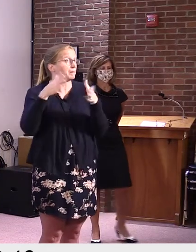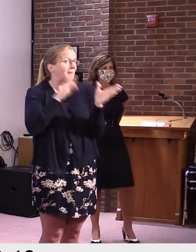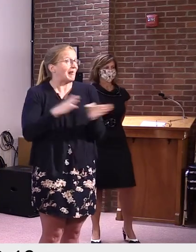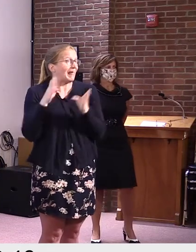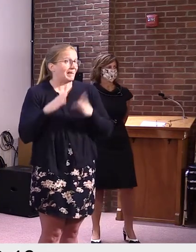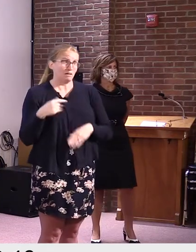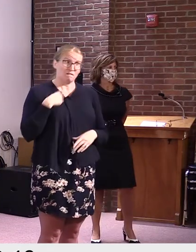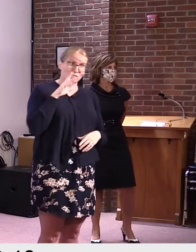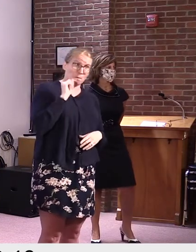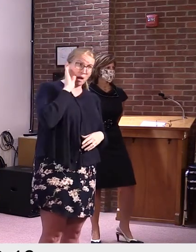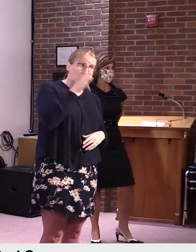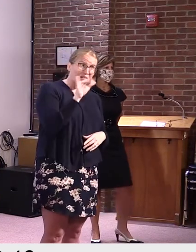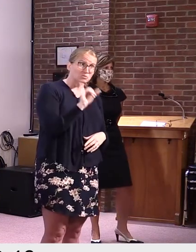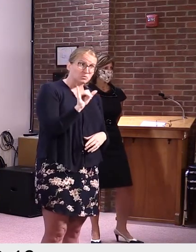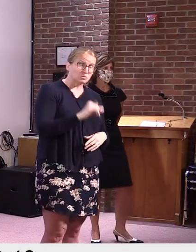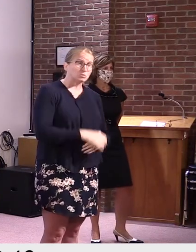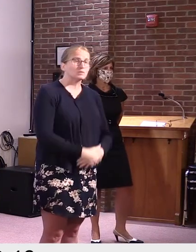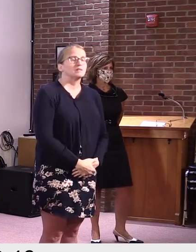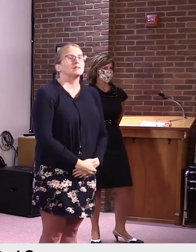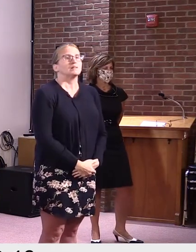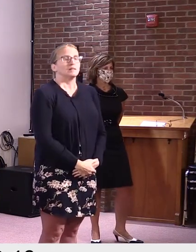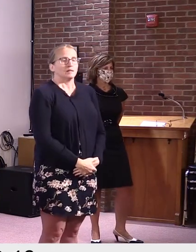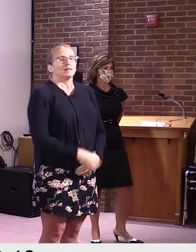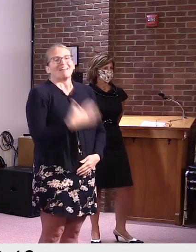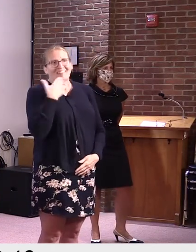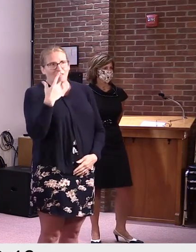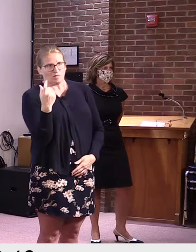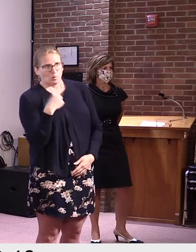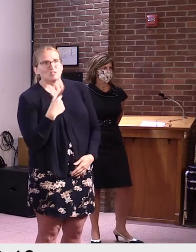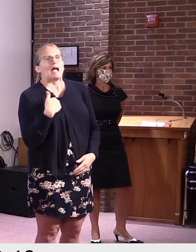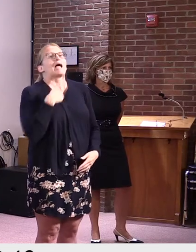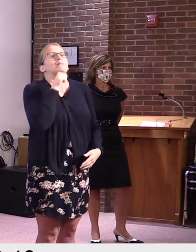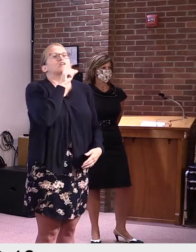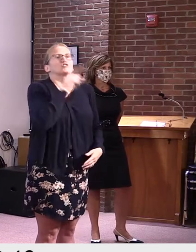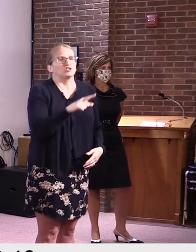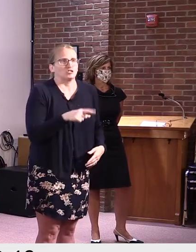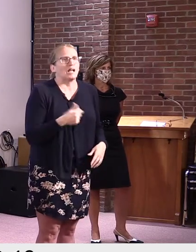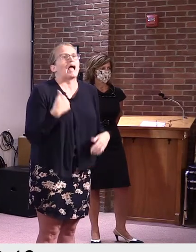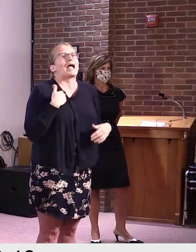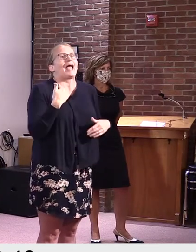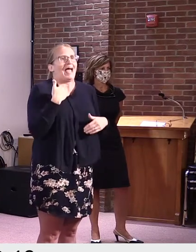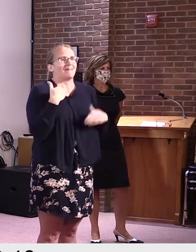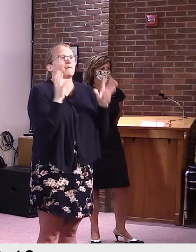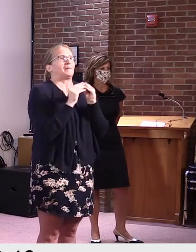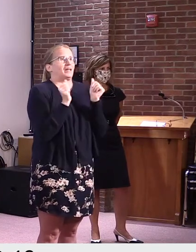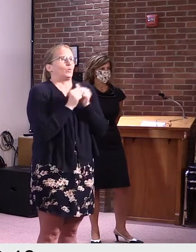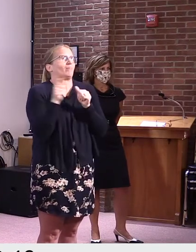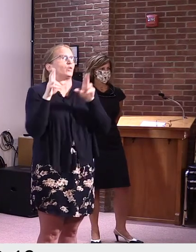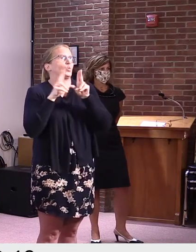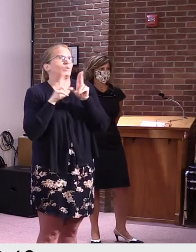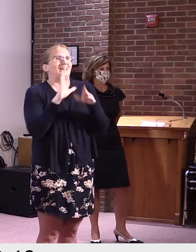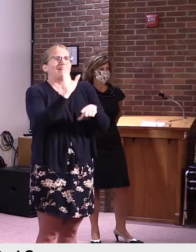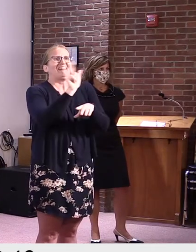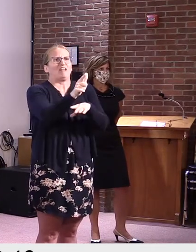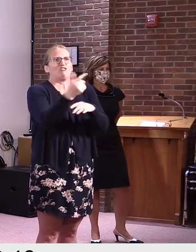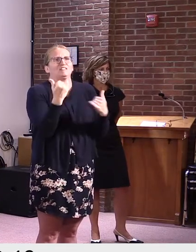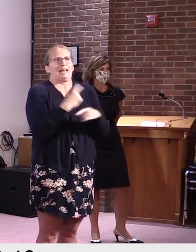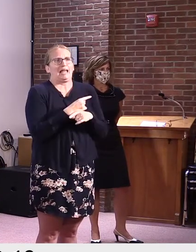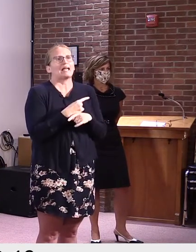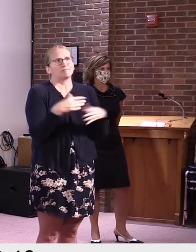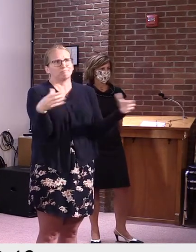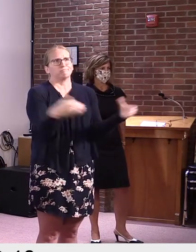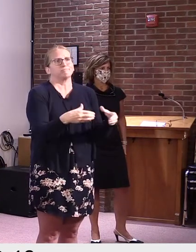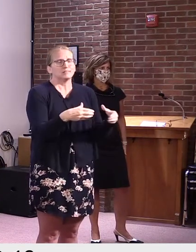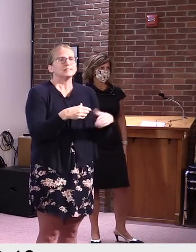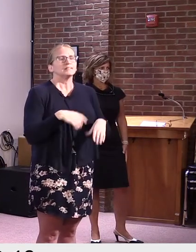Thanks for the question. Yeah, I'm not sure yet. I'm going to attend a meeting with Vermont NEA later on this afternoon. But I think to the point